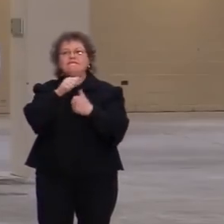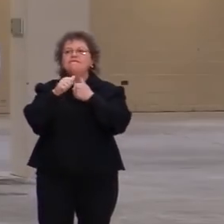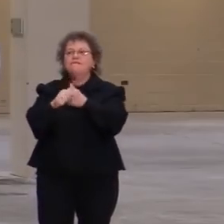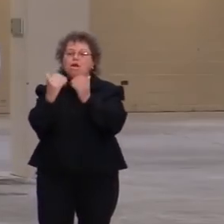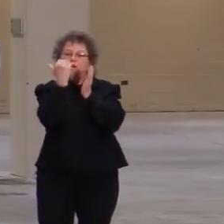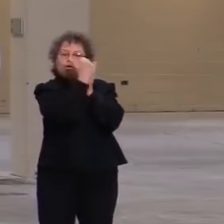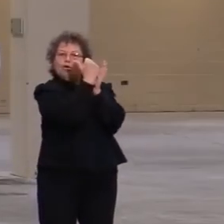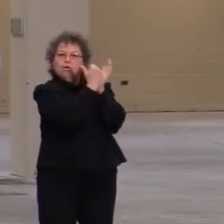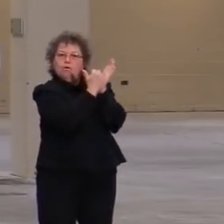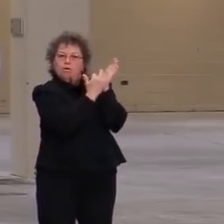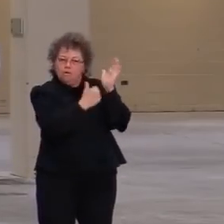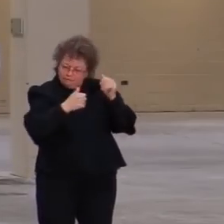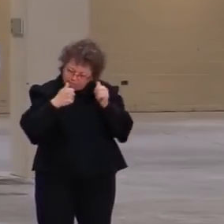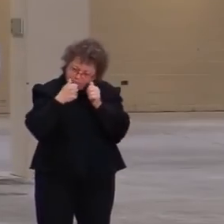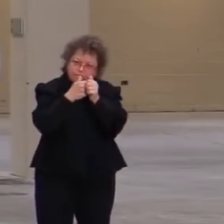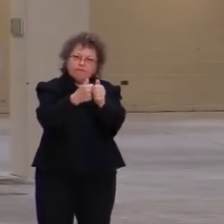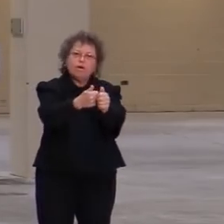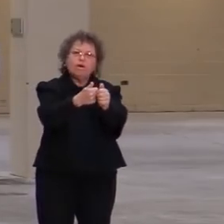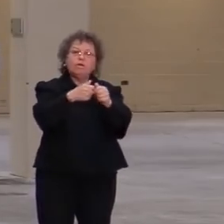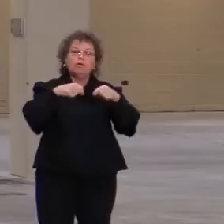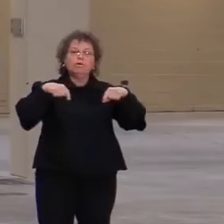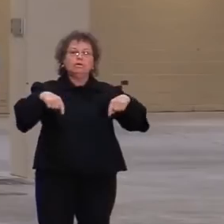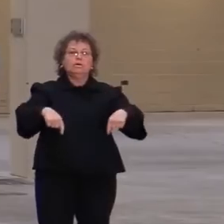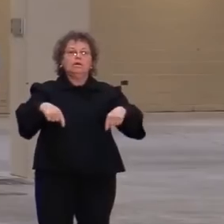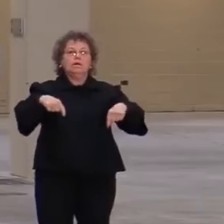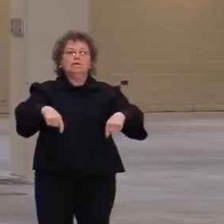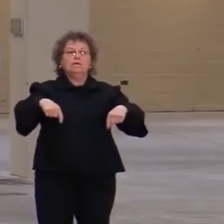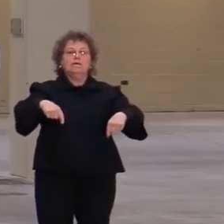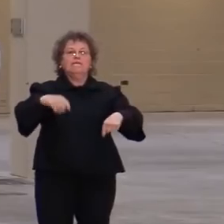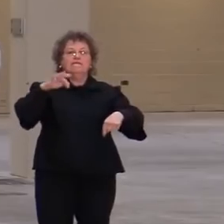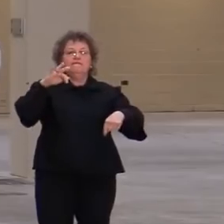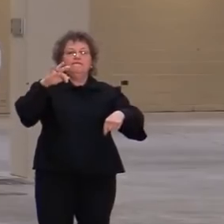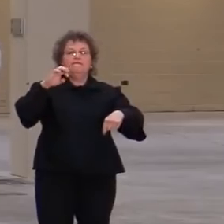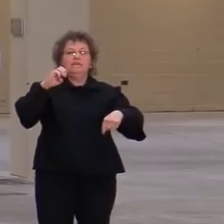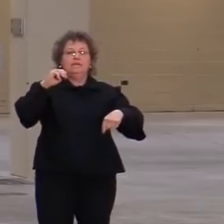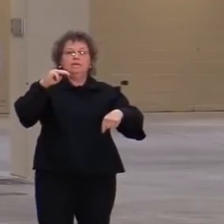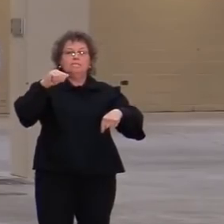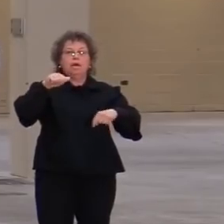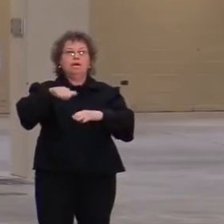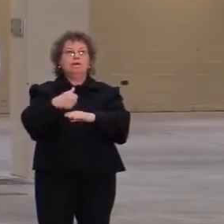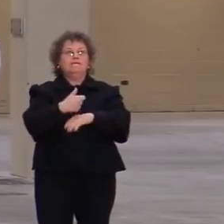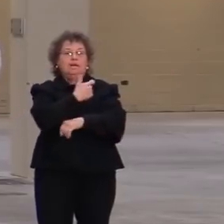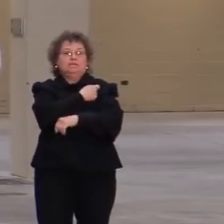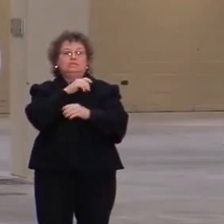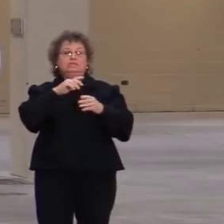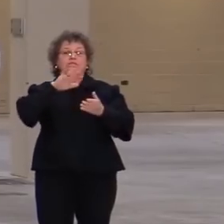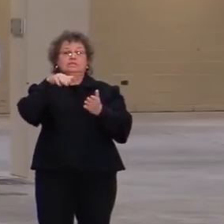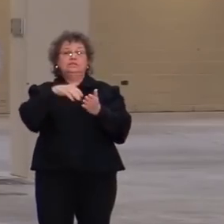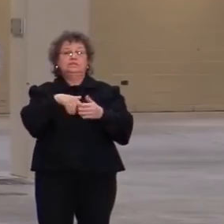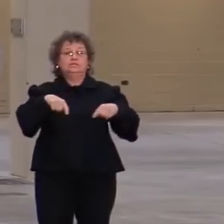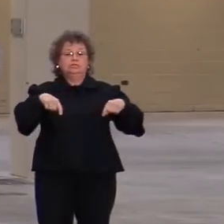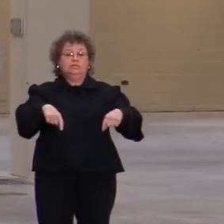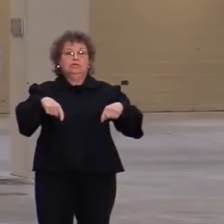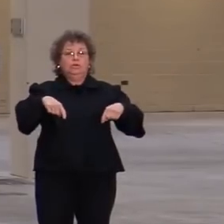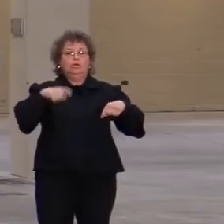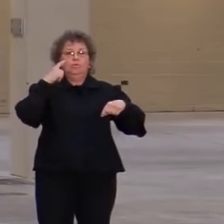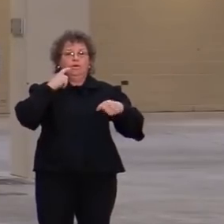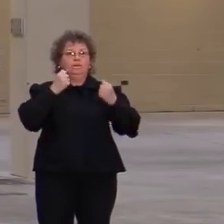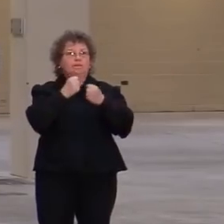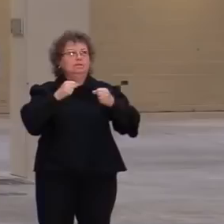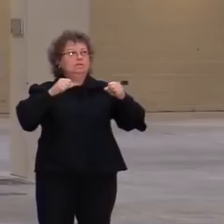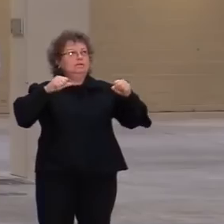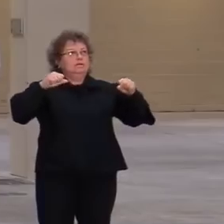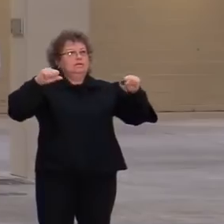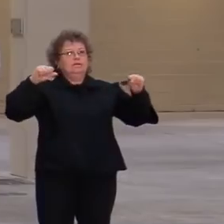This FEMA Community Vaccination Center will serve as a life raft for communities in Boston as we look to